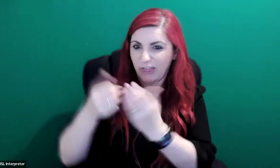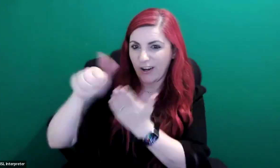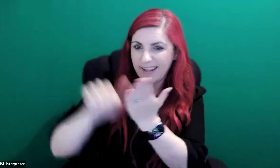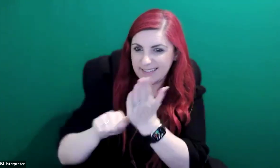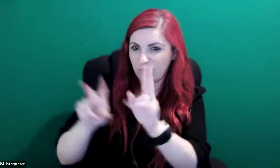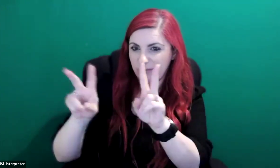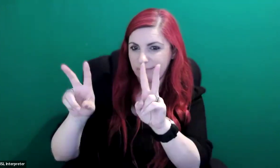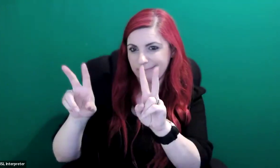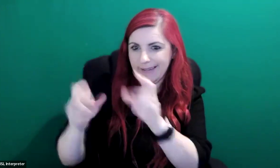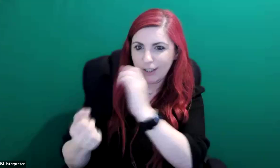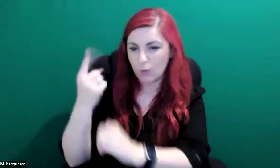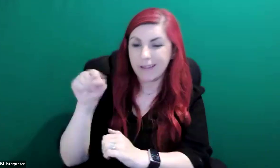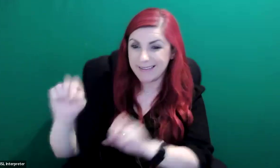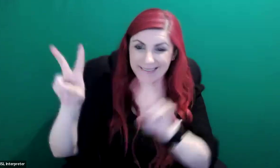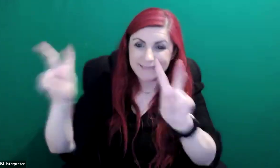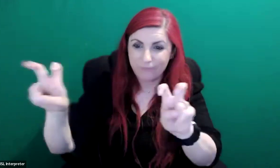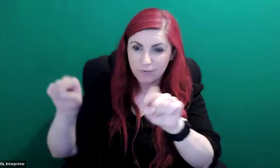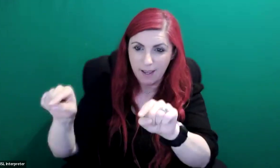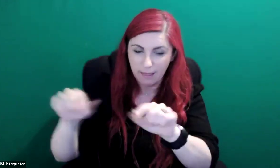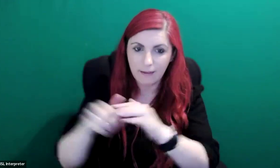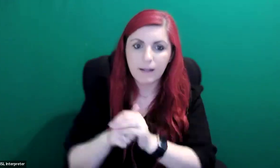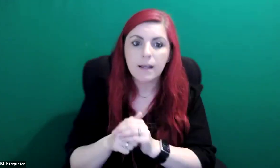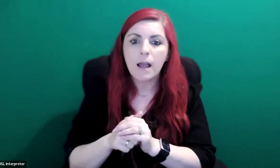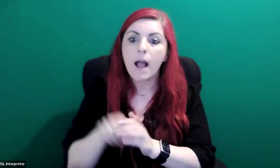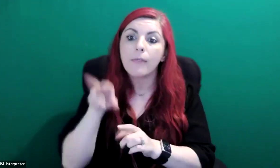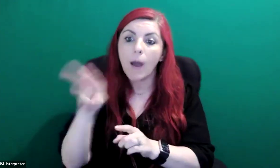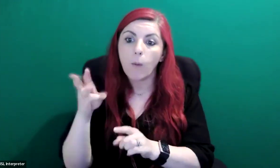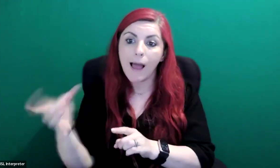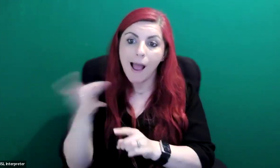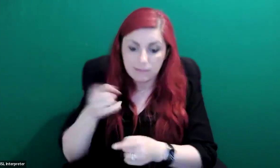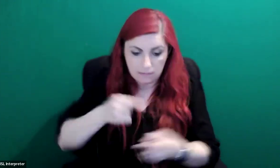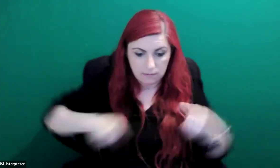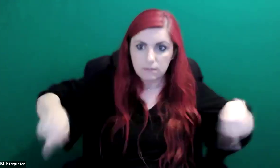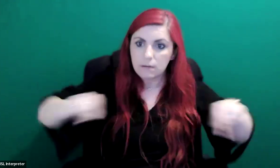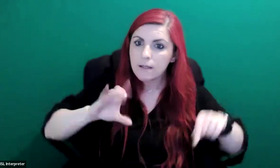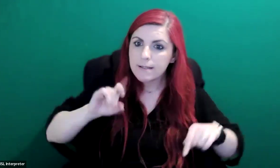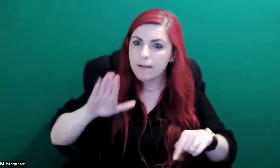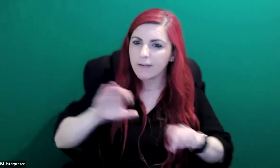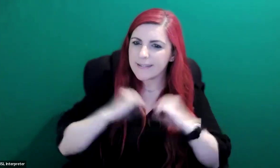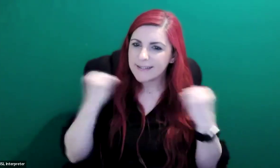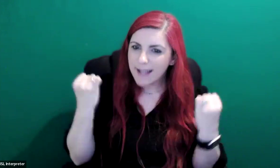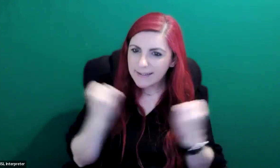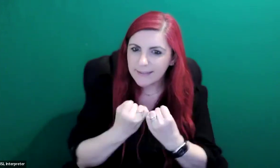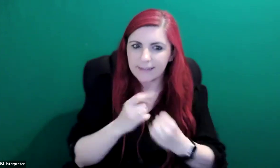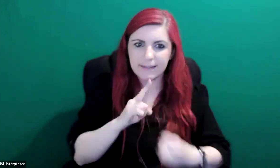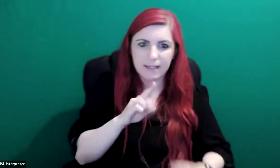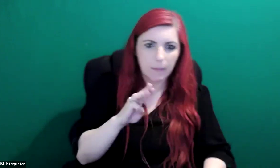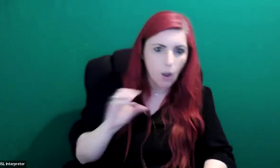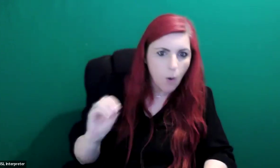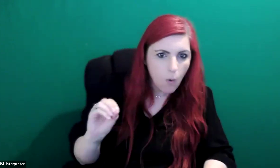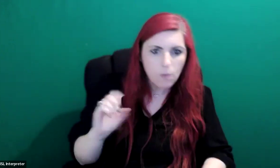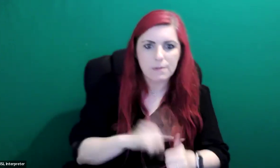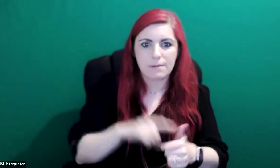known, it can accept inputs from civil society organizations. So that includes disabled